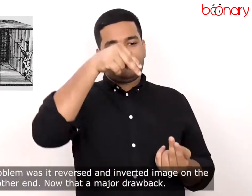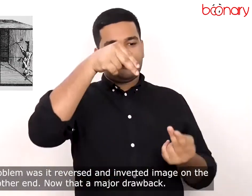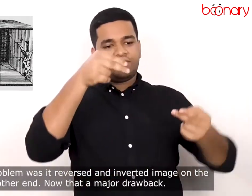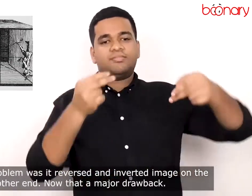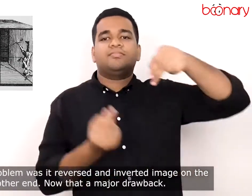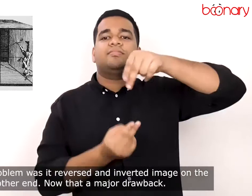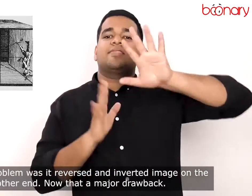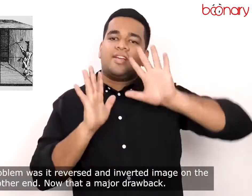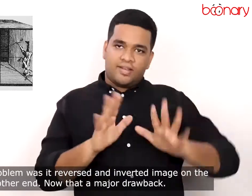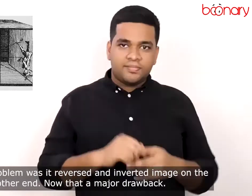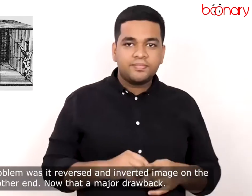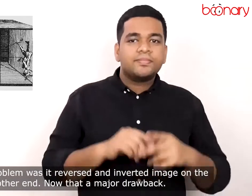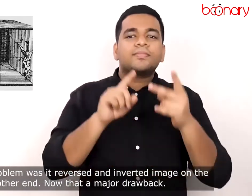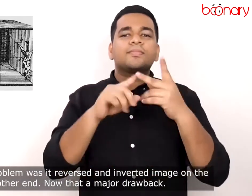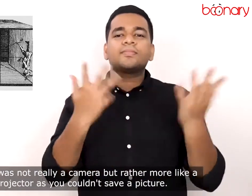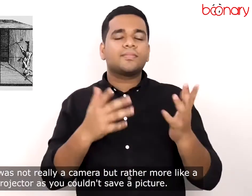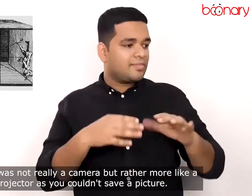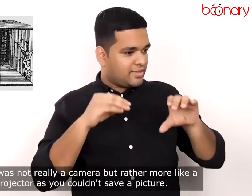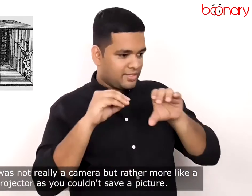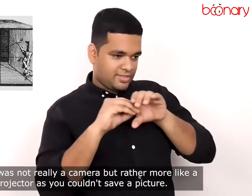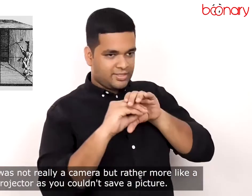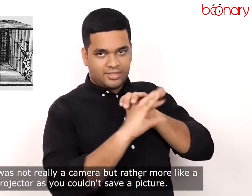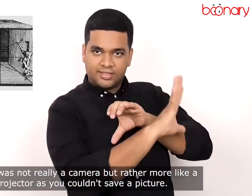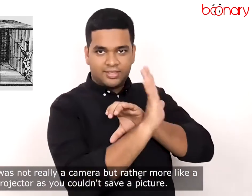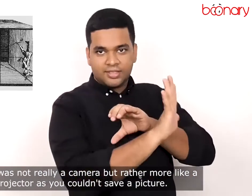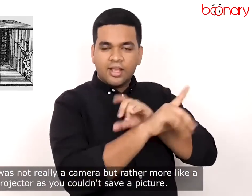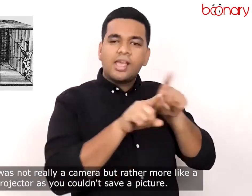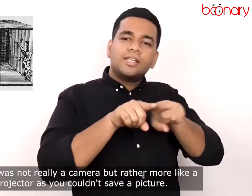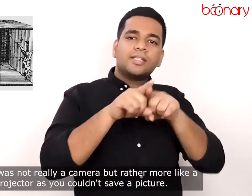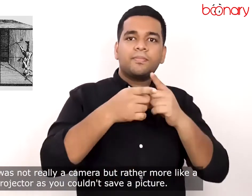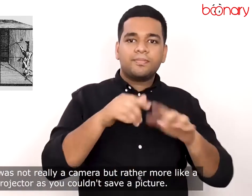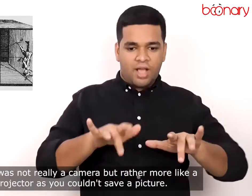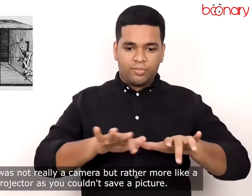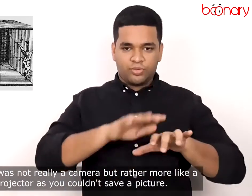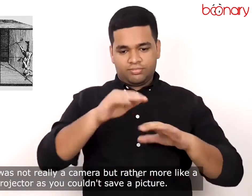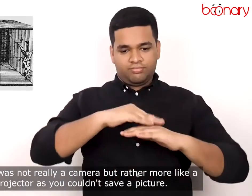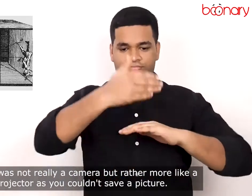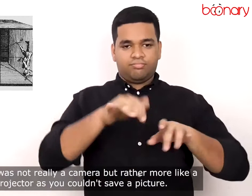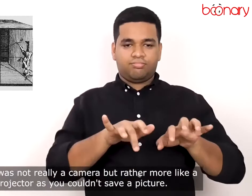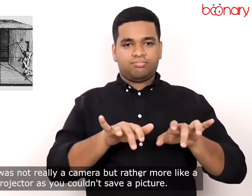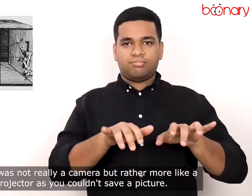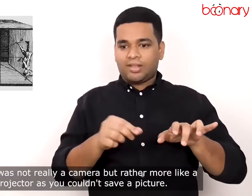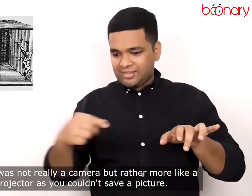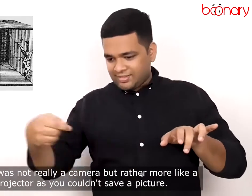Now that was a major drawback. So this was not really a camera, but rather more like